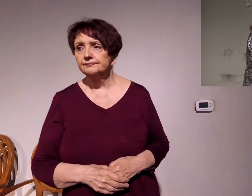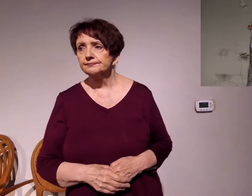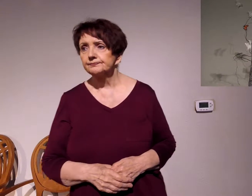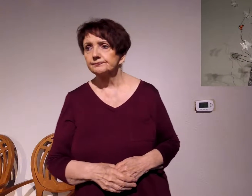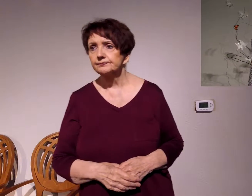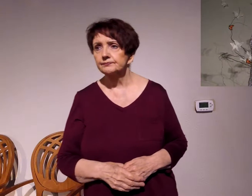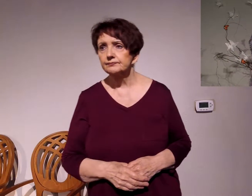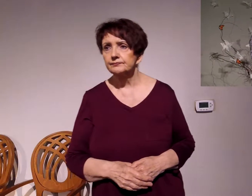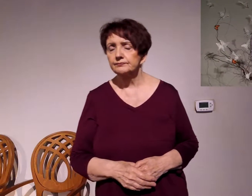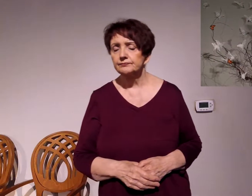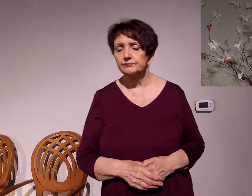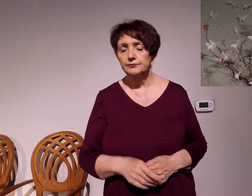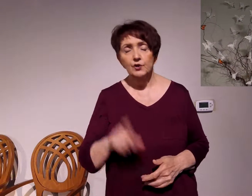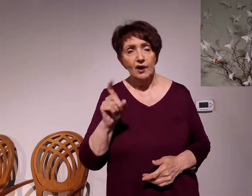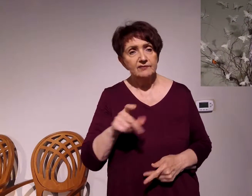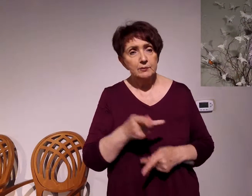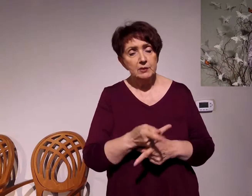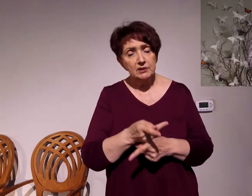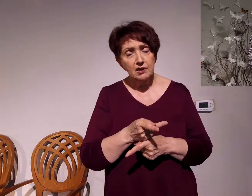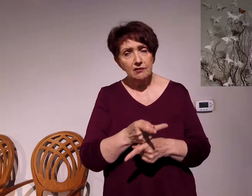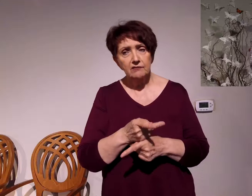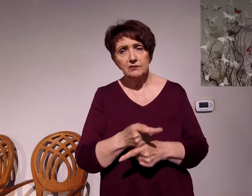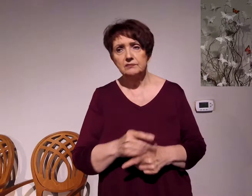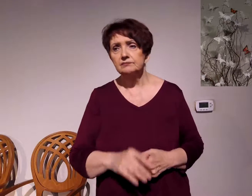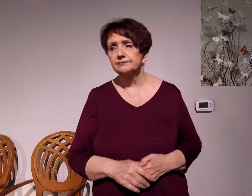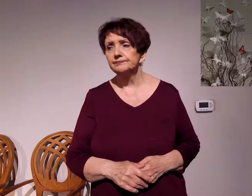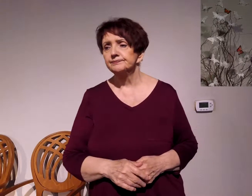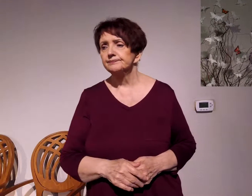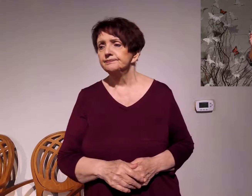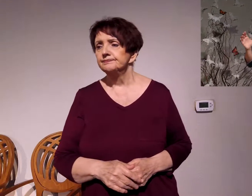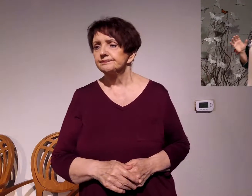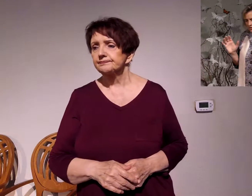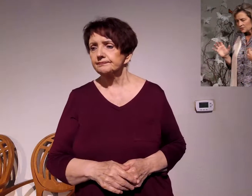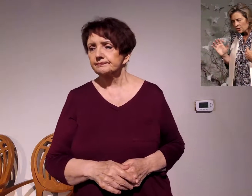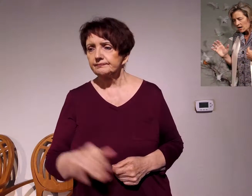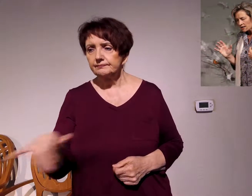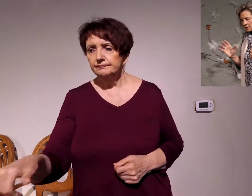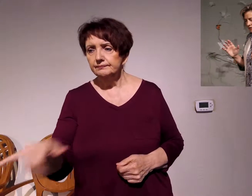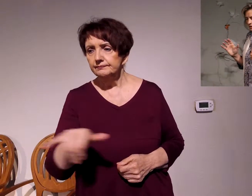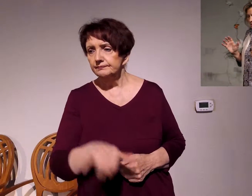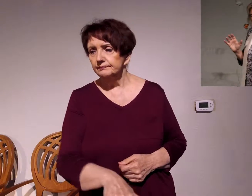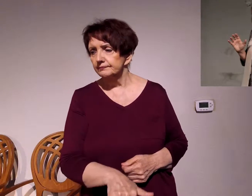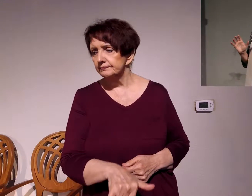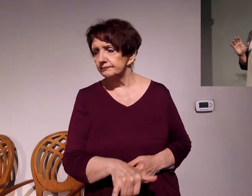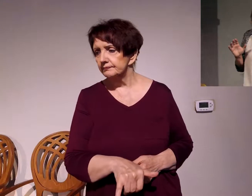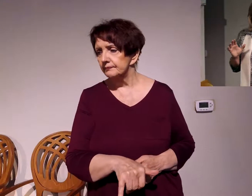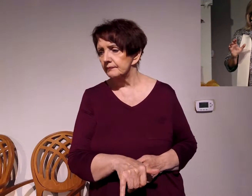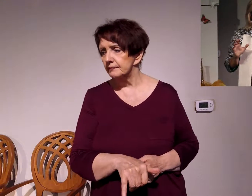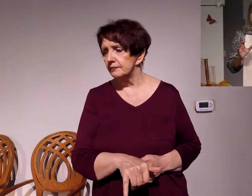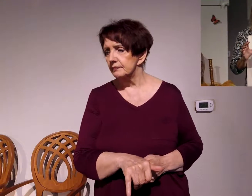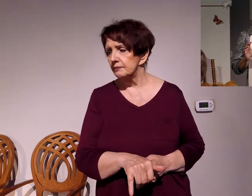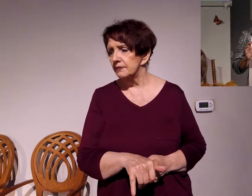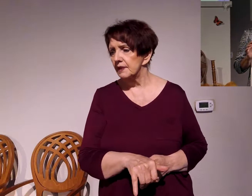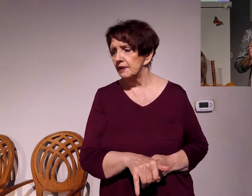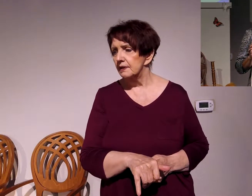So we got to watch And not let that creep in. Just like